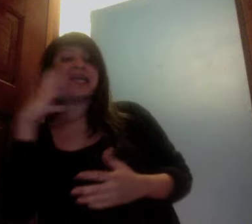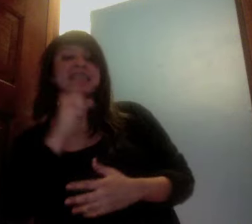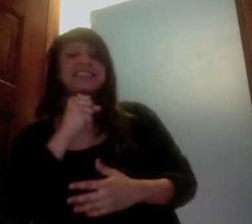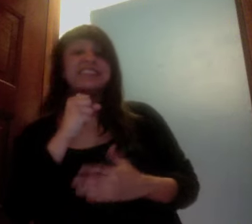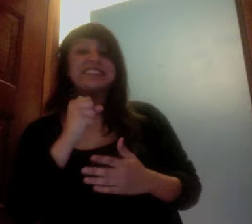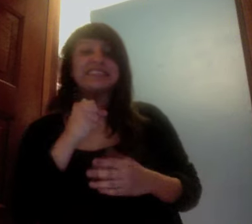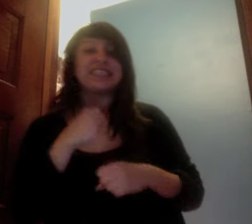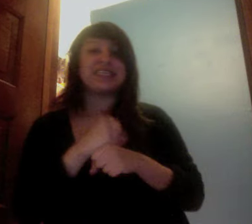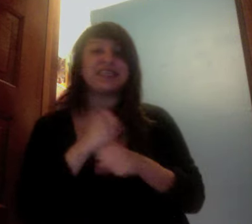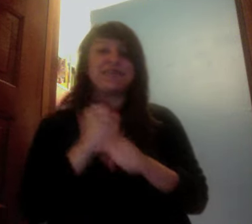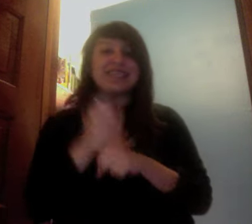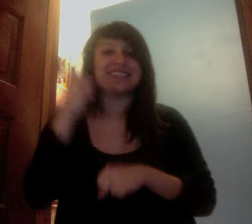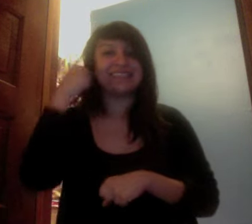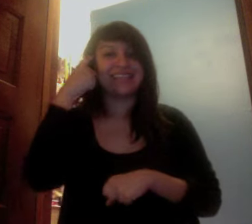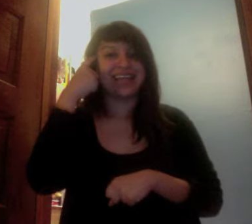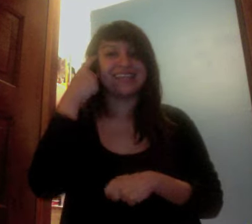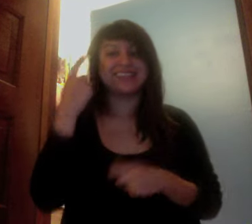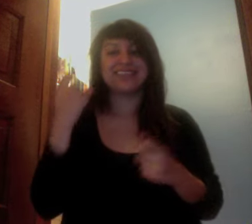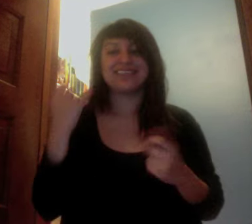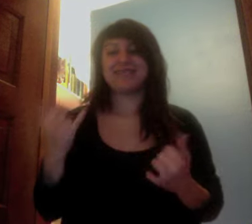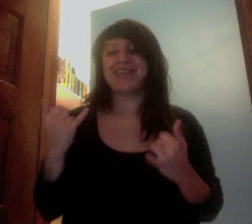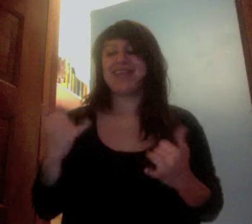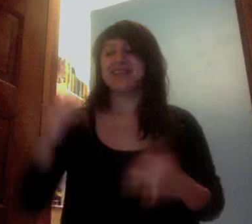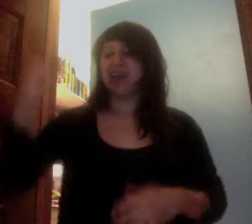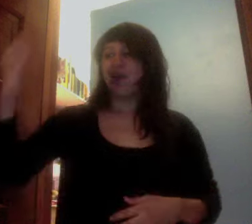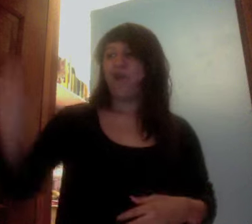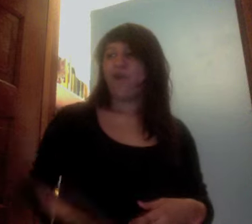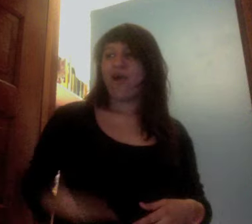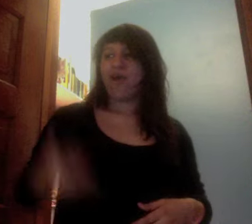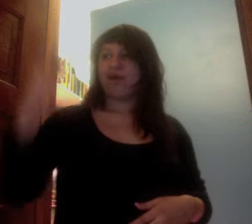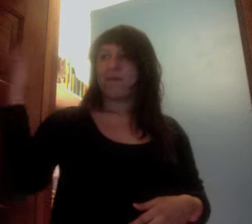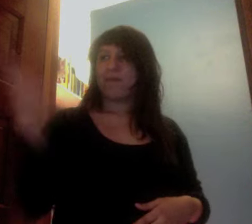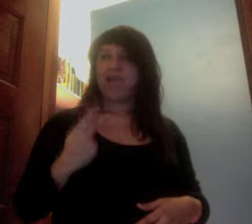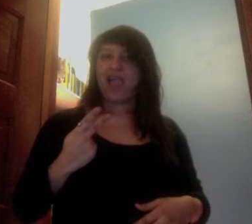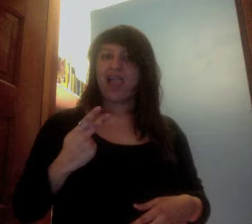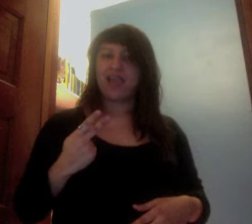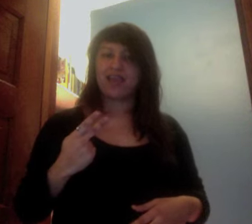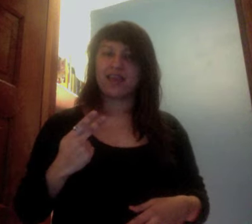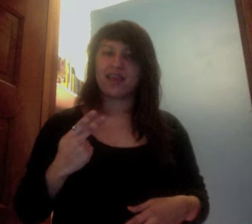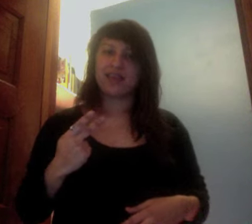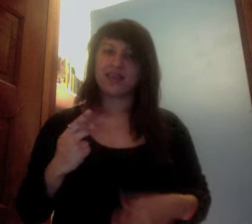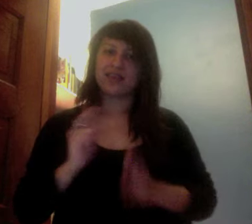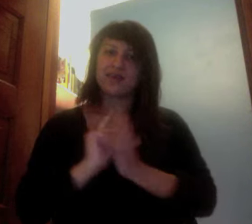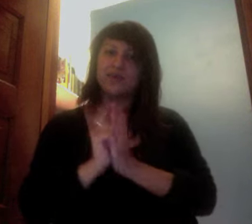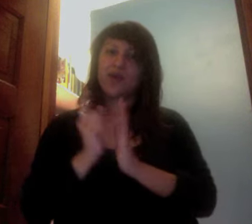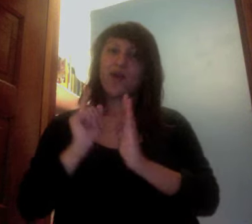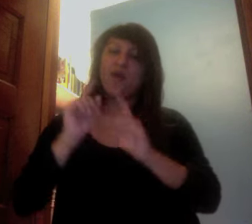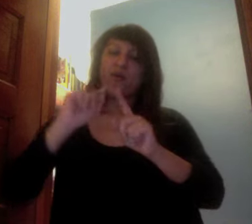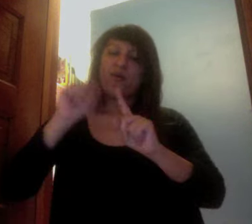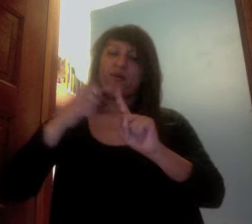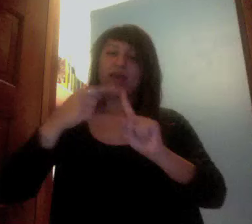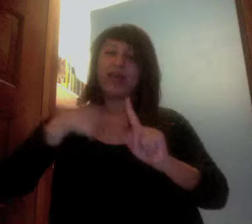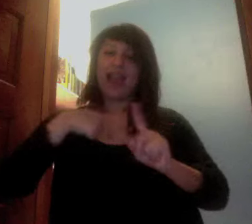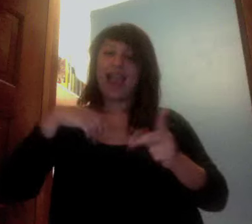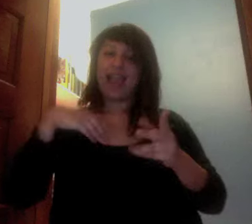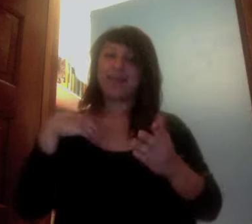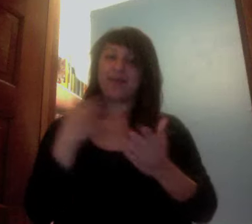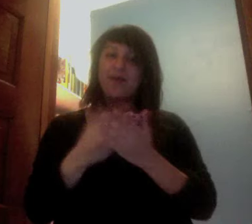welcome back sort of moment when I came back. So I learned that I don't want to ever